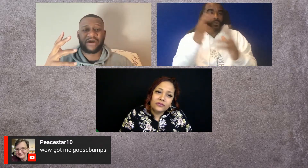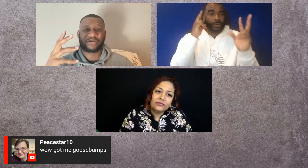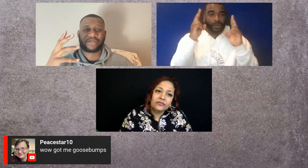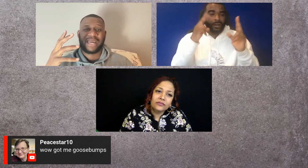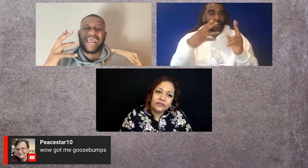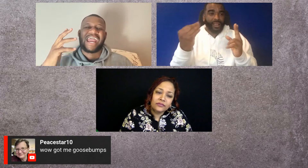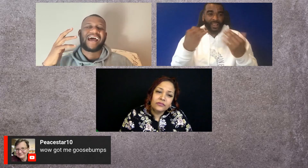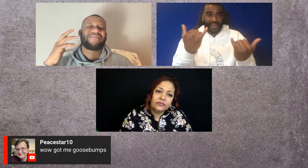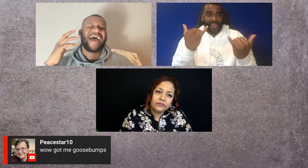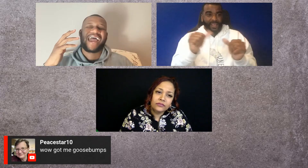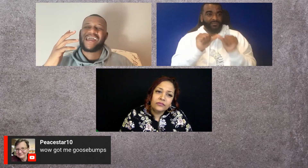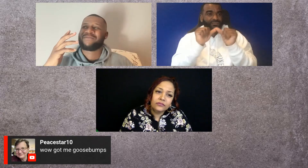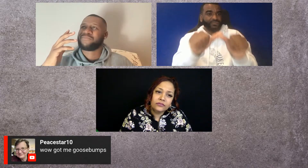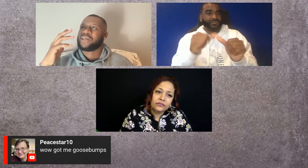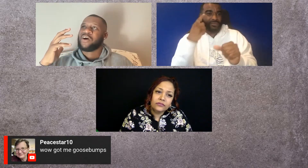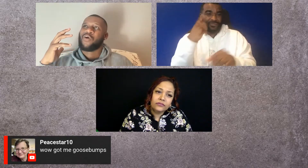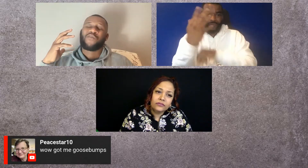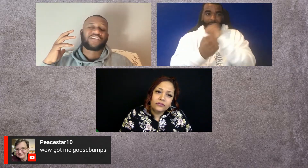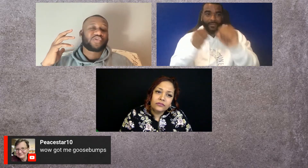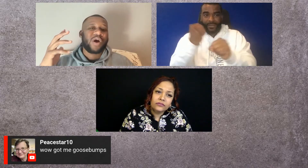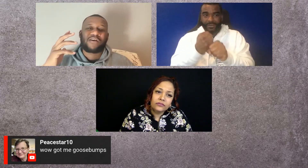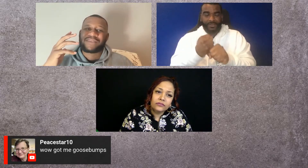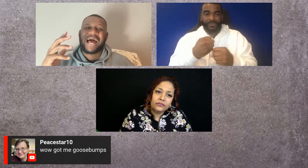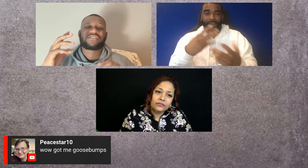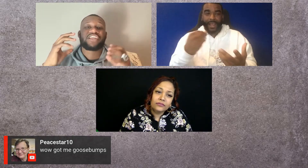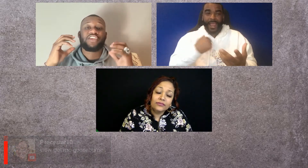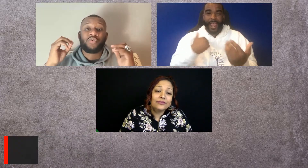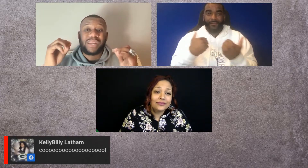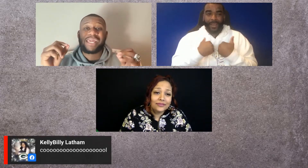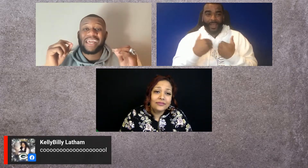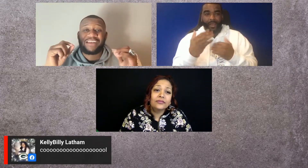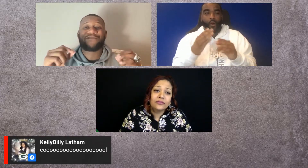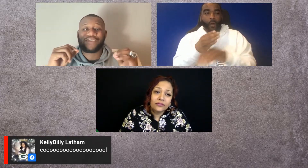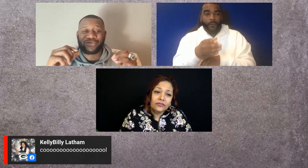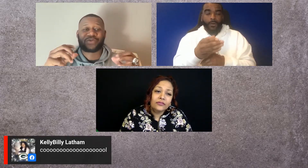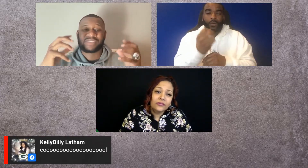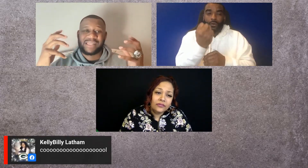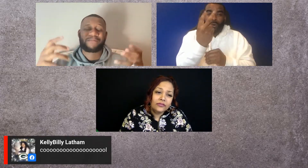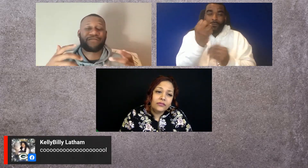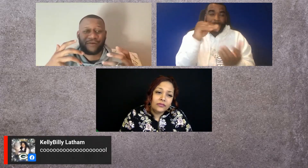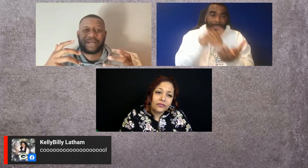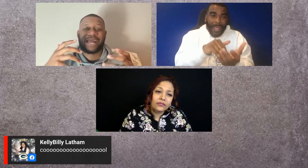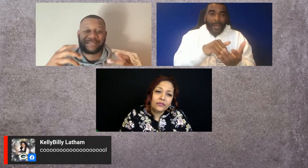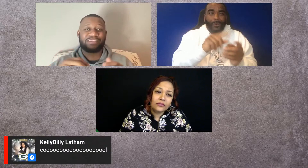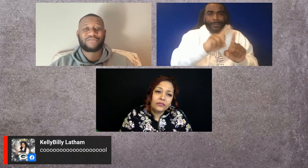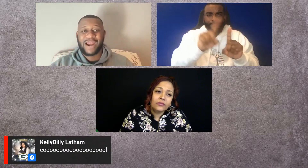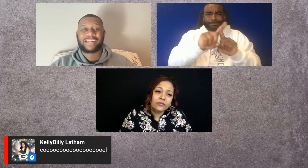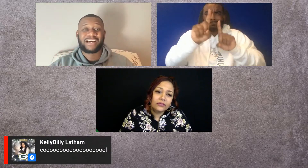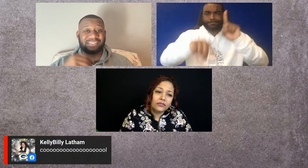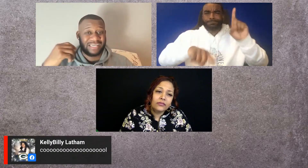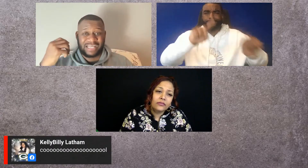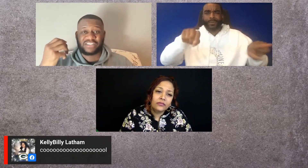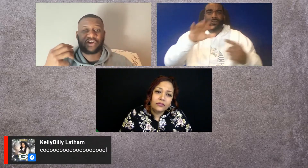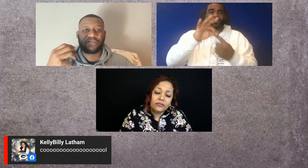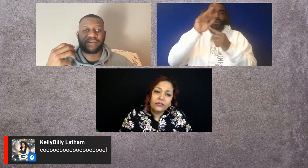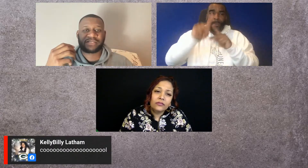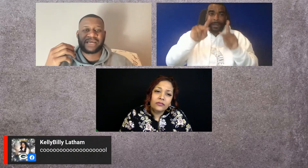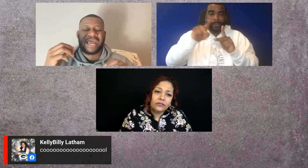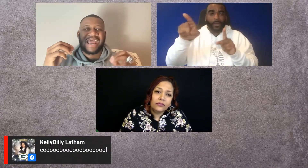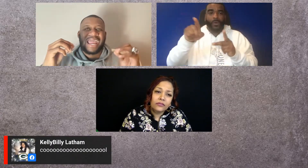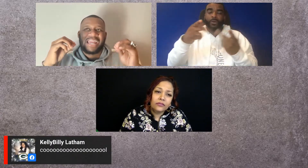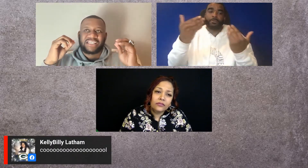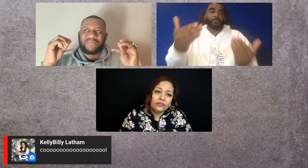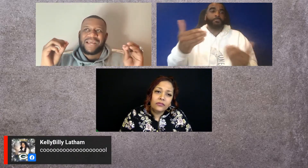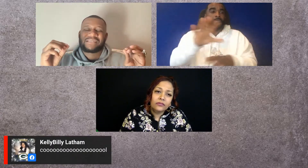5 years. And I've had over 12,000 unique individuals step foot into the Wright cut to get